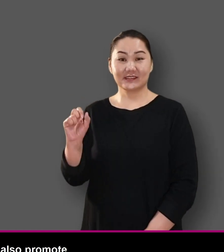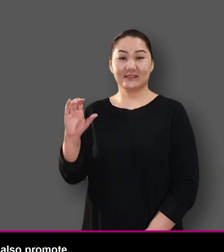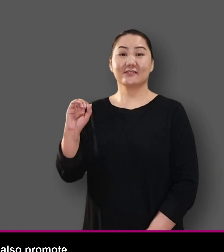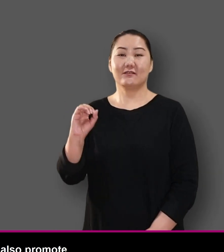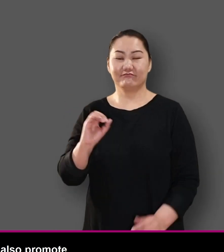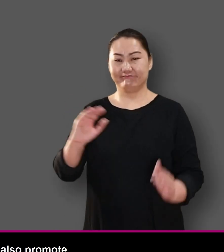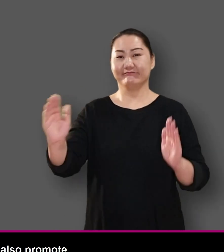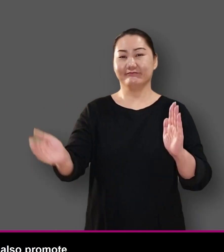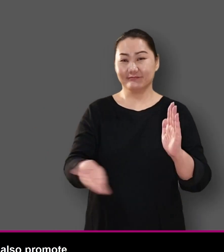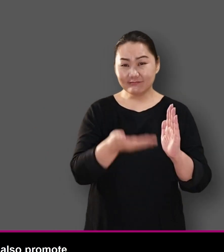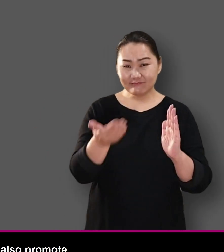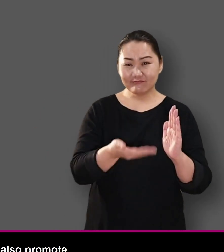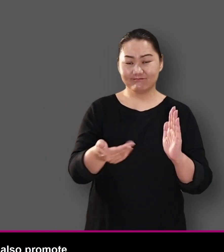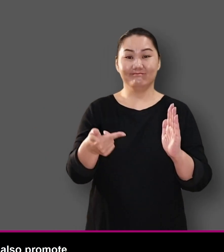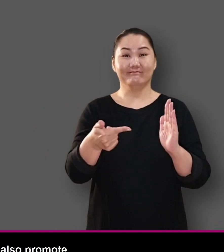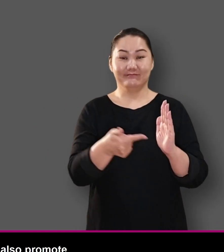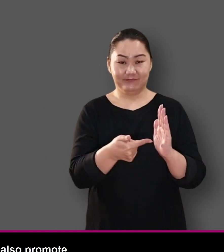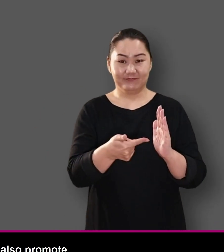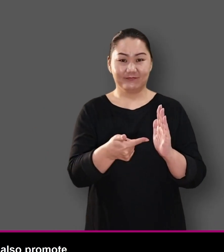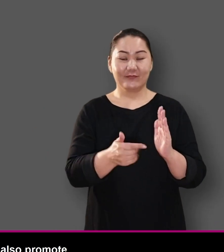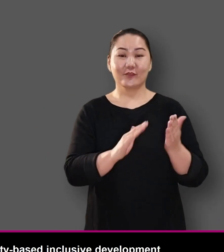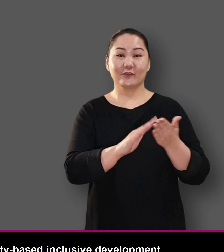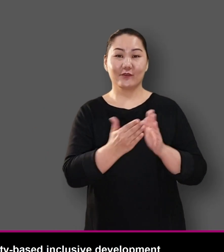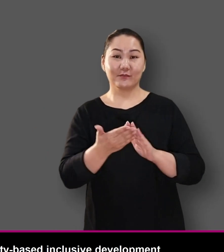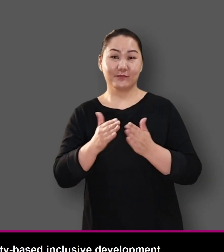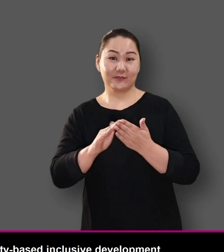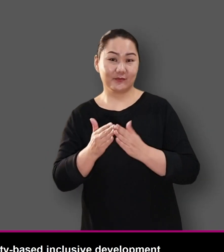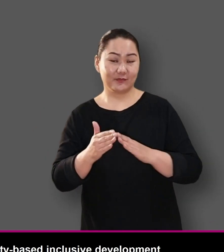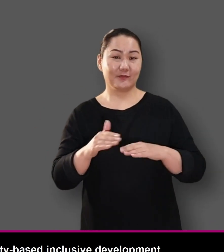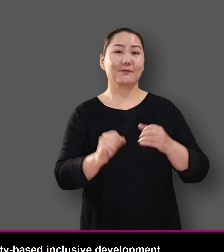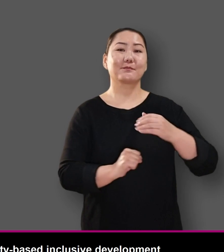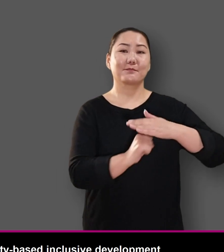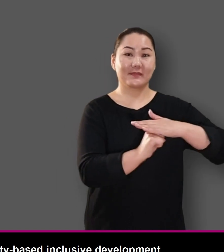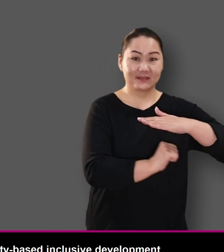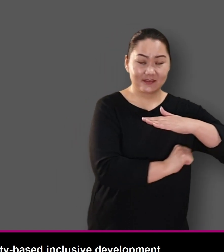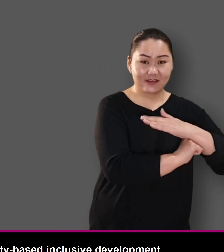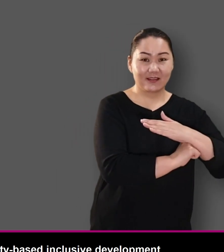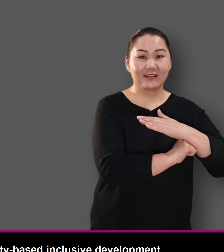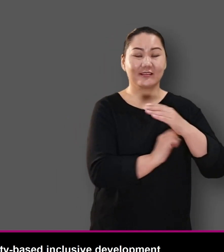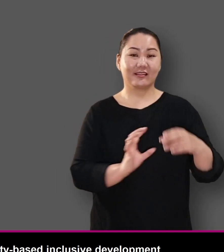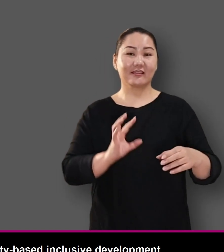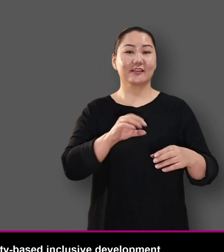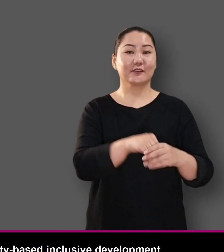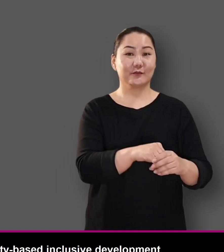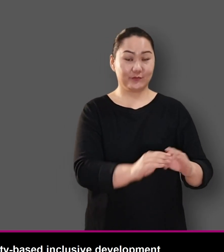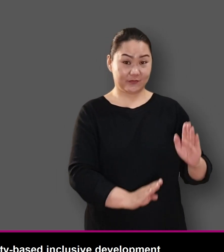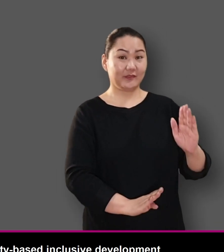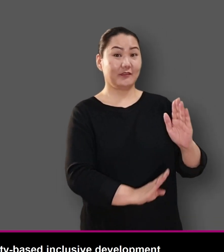We will also promote the principles of community-based inclusive development,